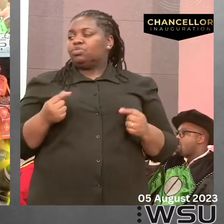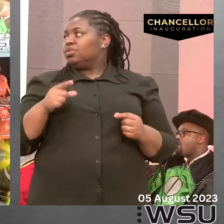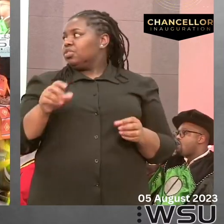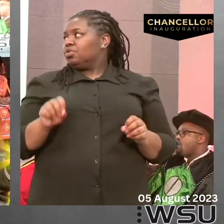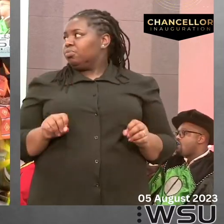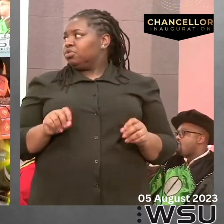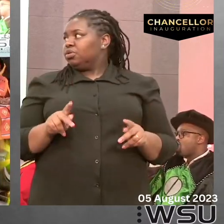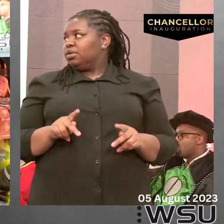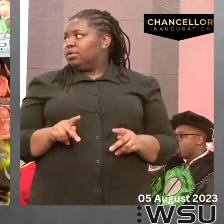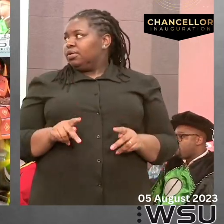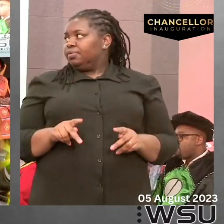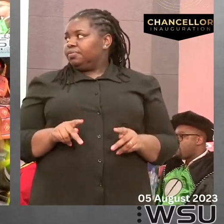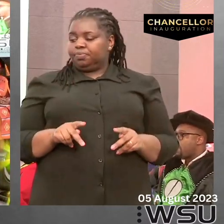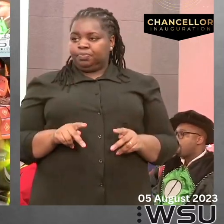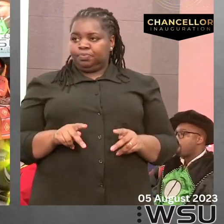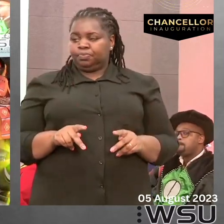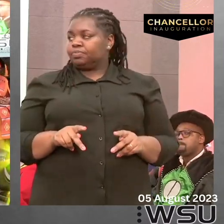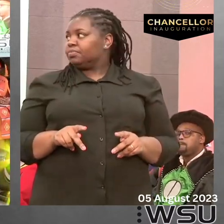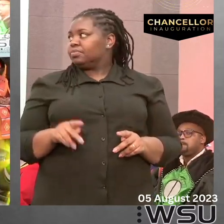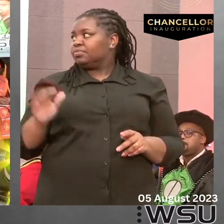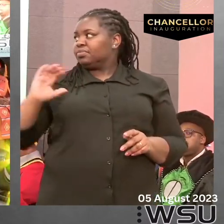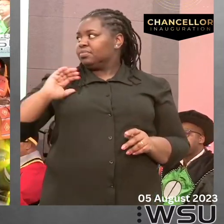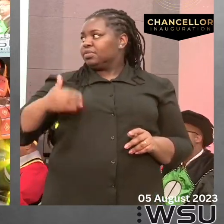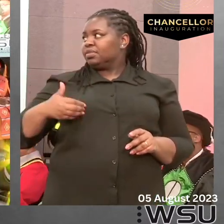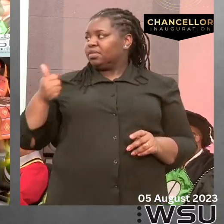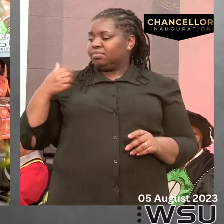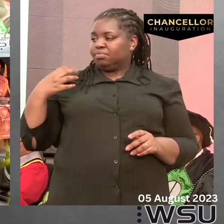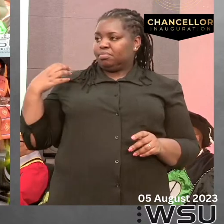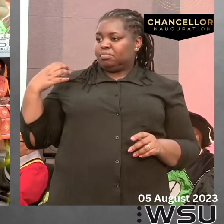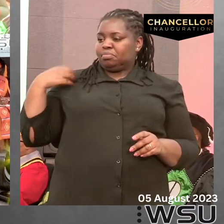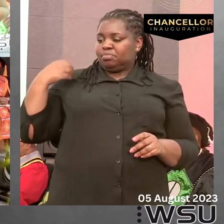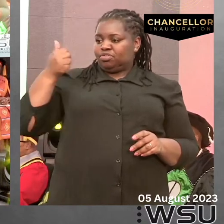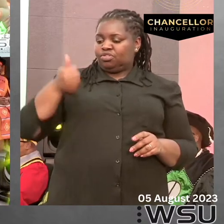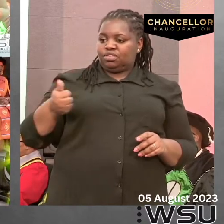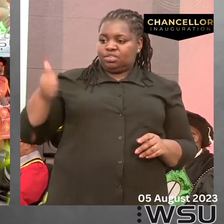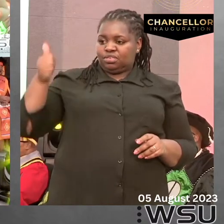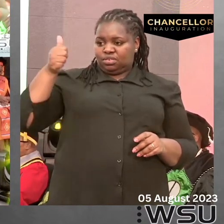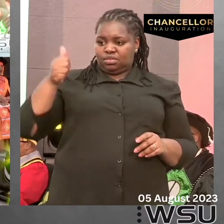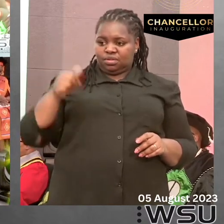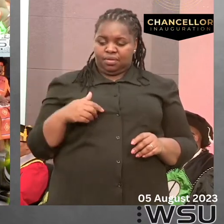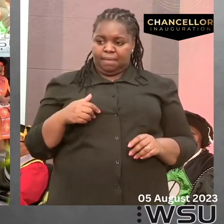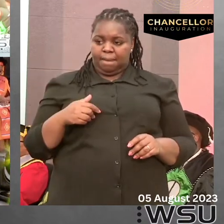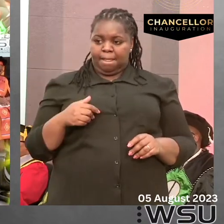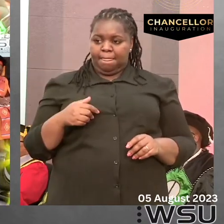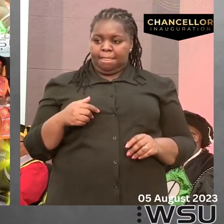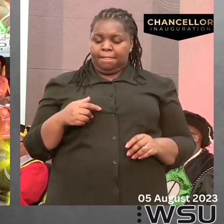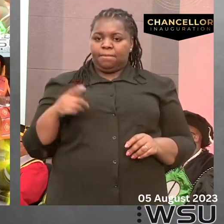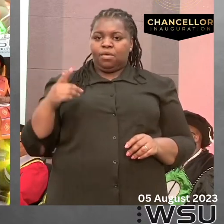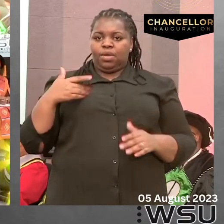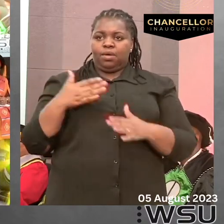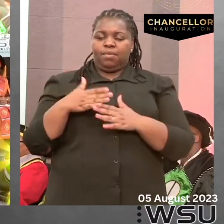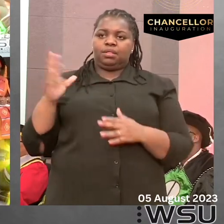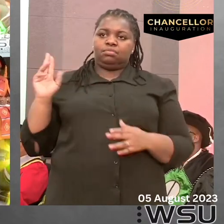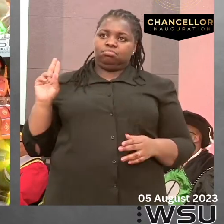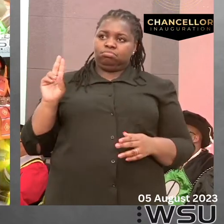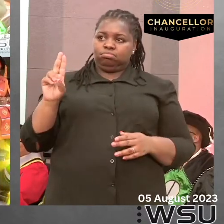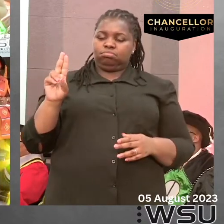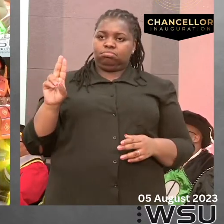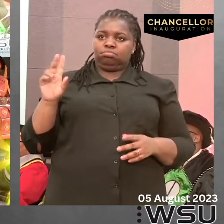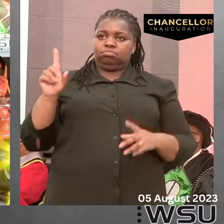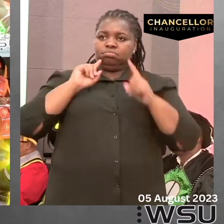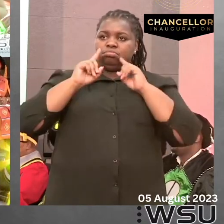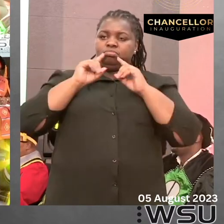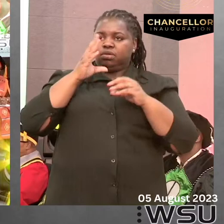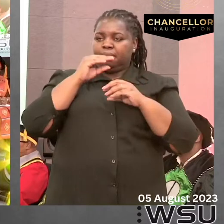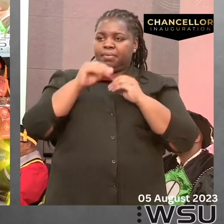opportunities. Madam Chancellor, we have served as role models. We keep on talking about these